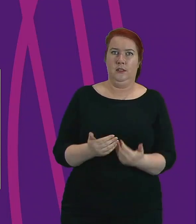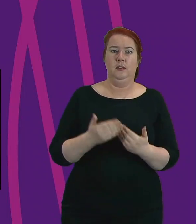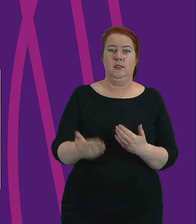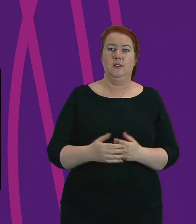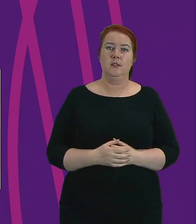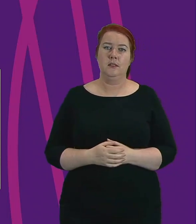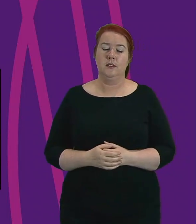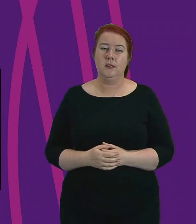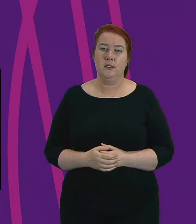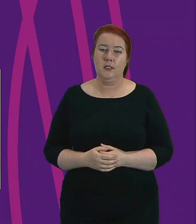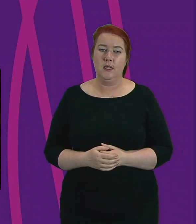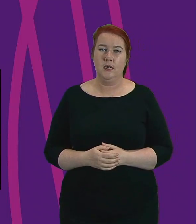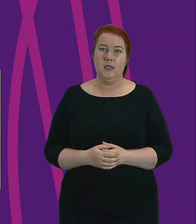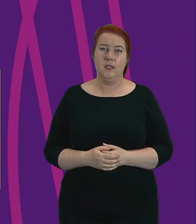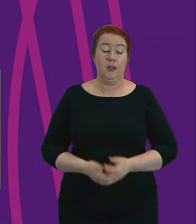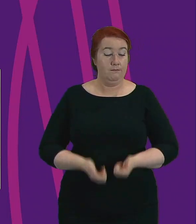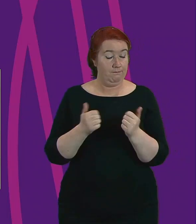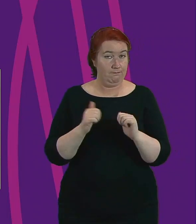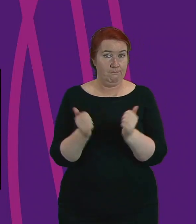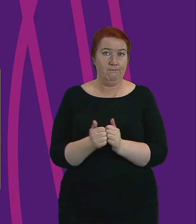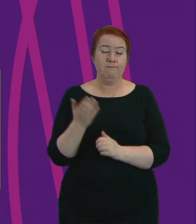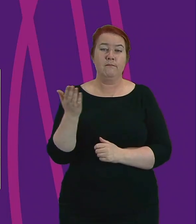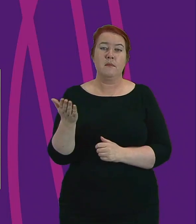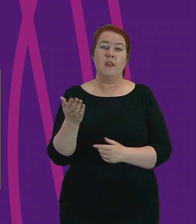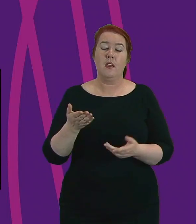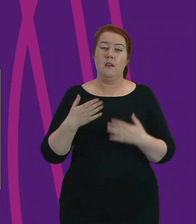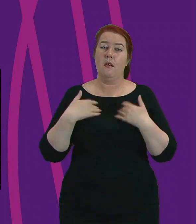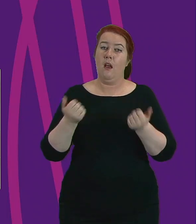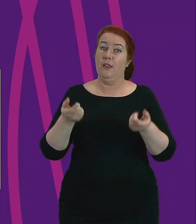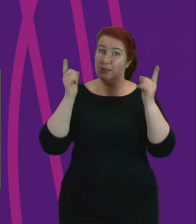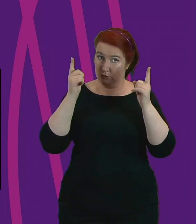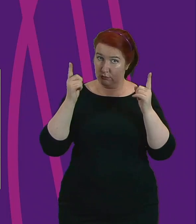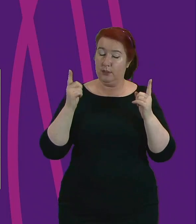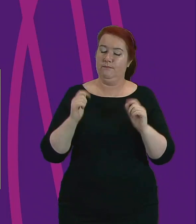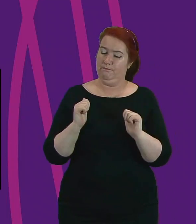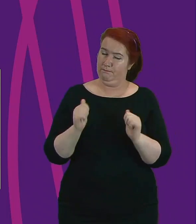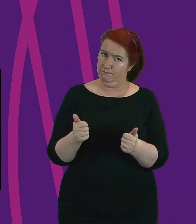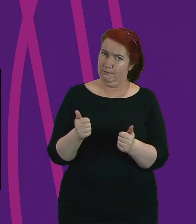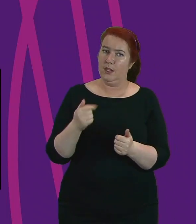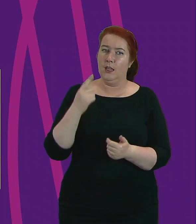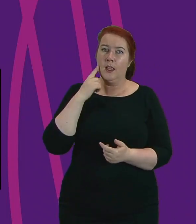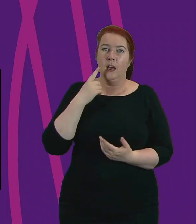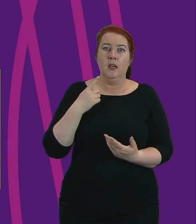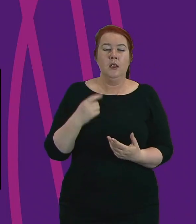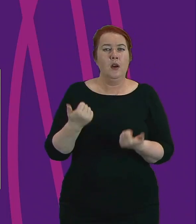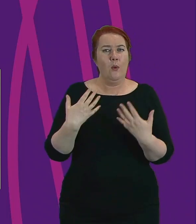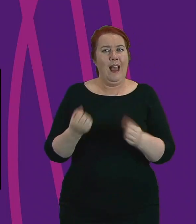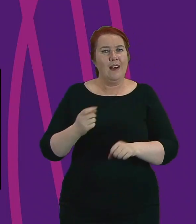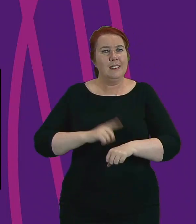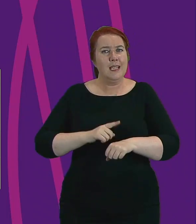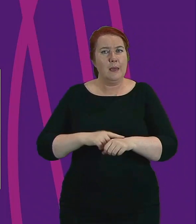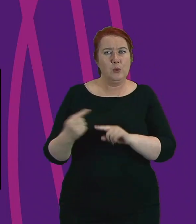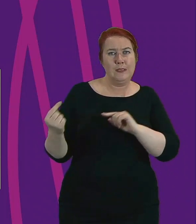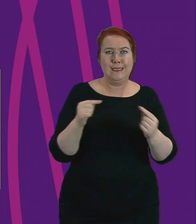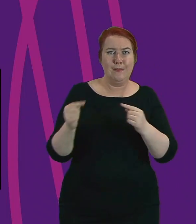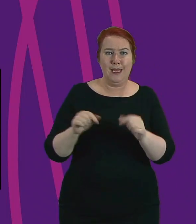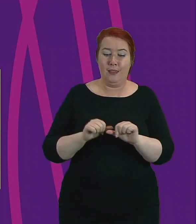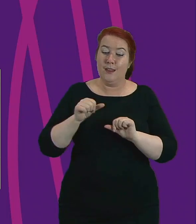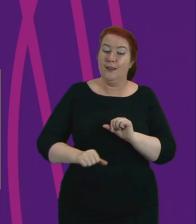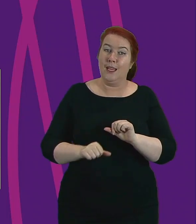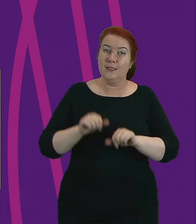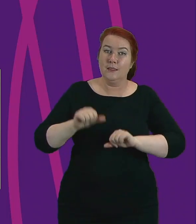welcome the tone adopted by the Health Secretary. I welcome the fact that we have the time to debate the next steps for the